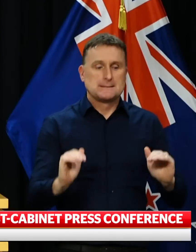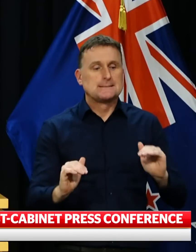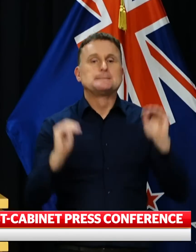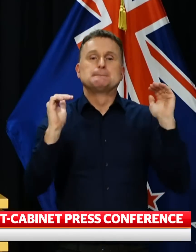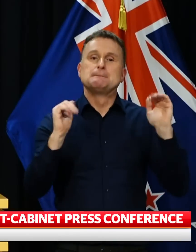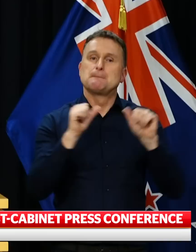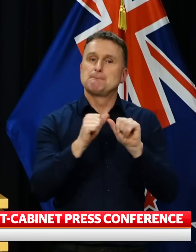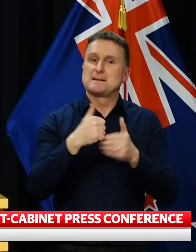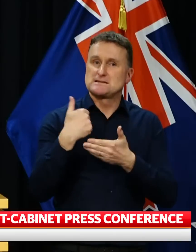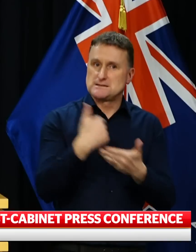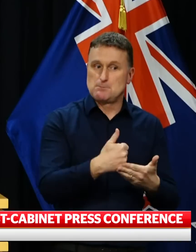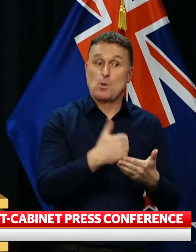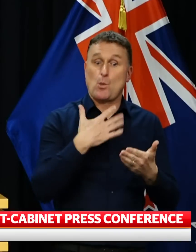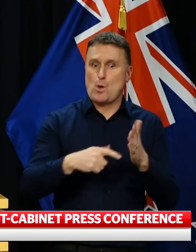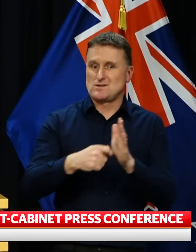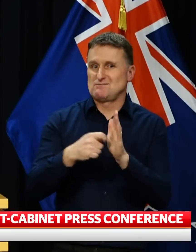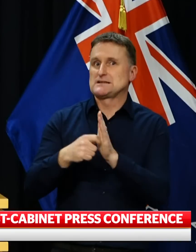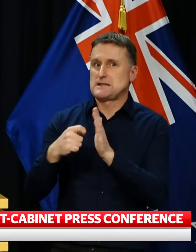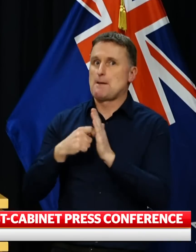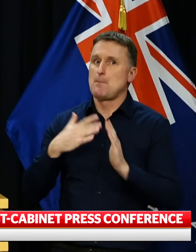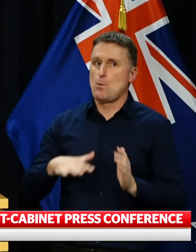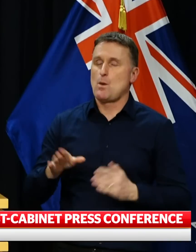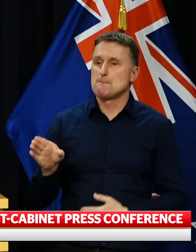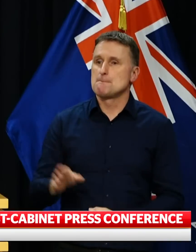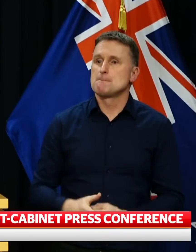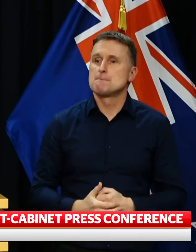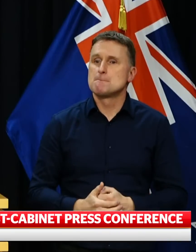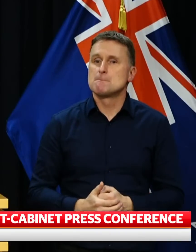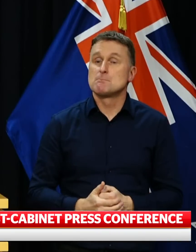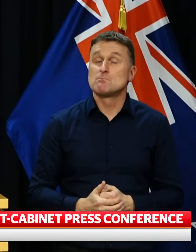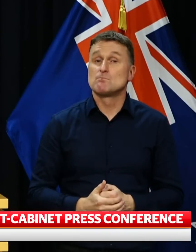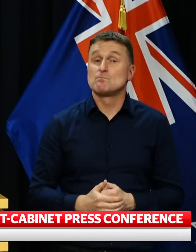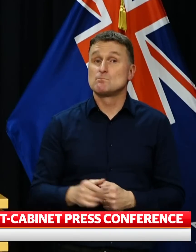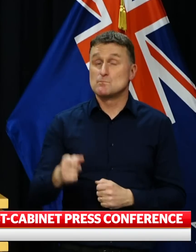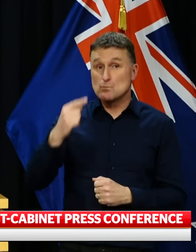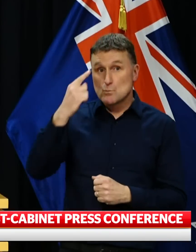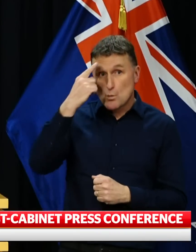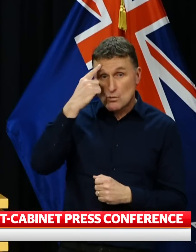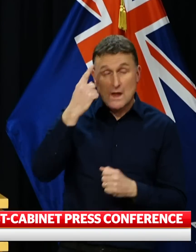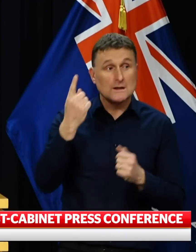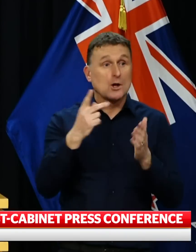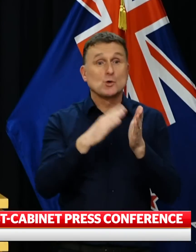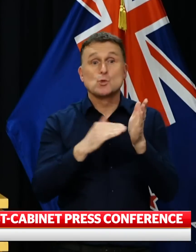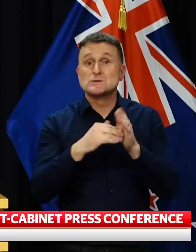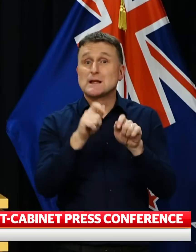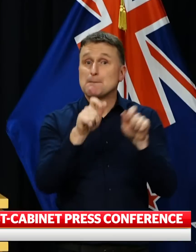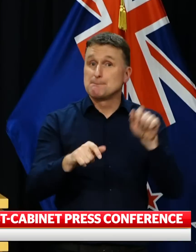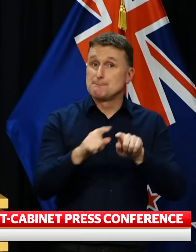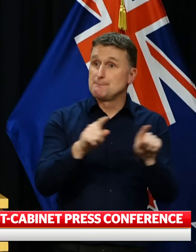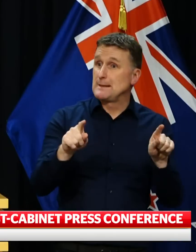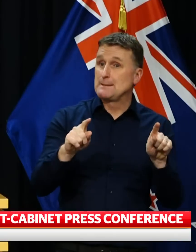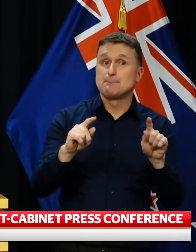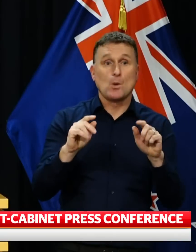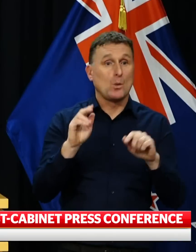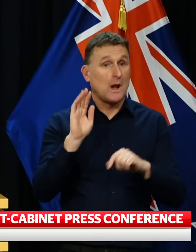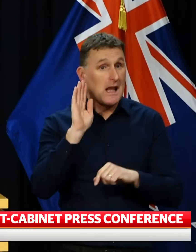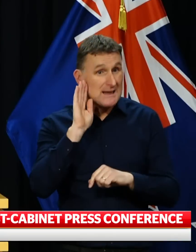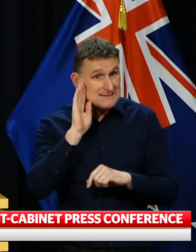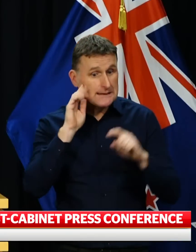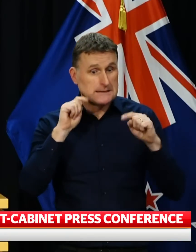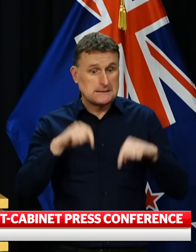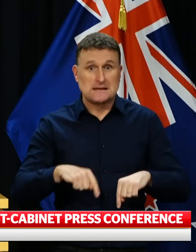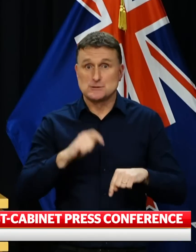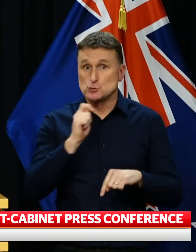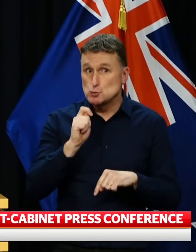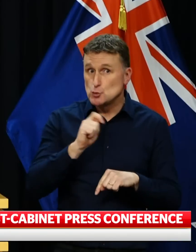make sure that we put that right. Do you also think for New Zealanders listening to this that that's quite terrifying to think that you're going away to look at setting up sort of